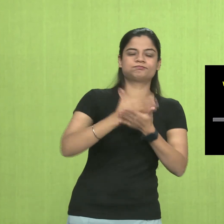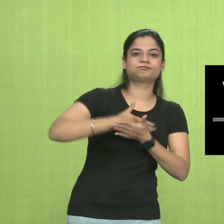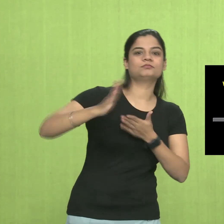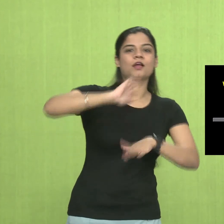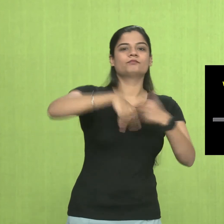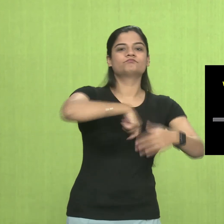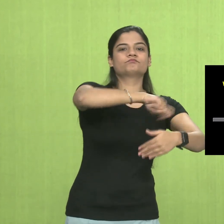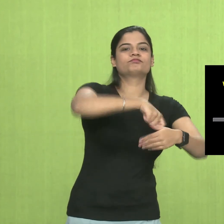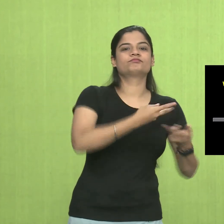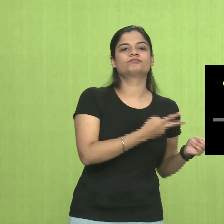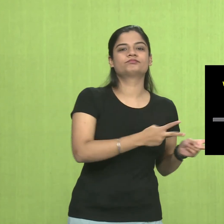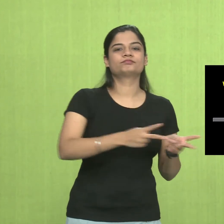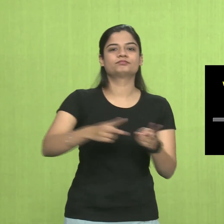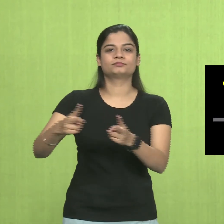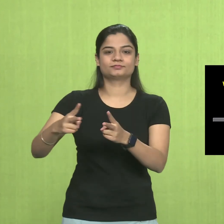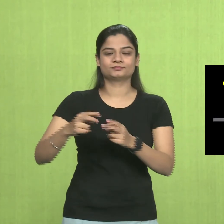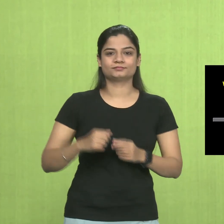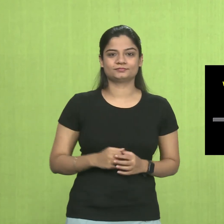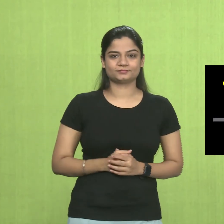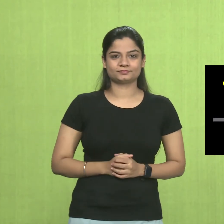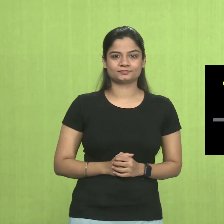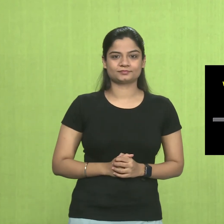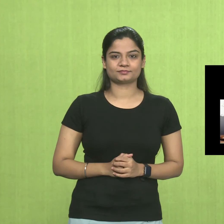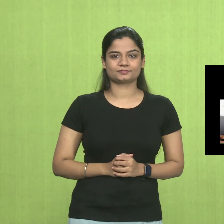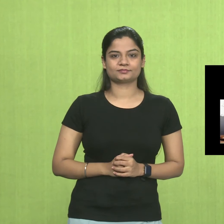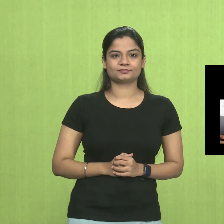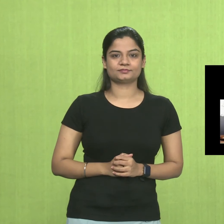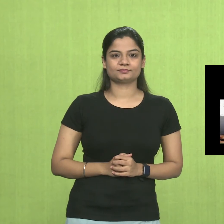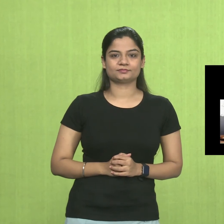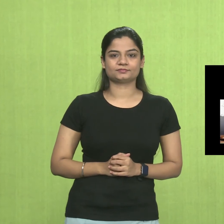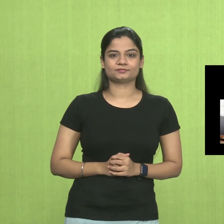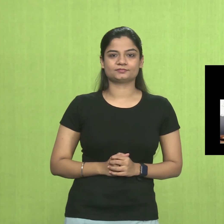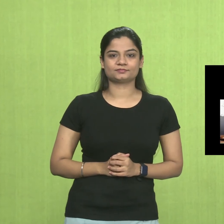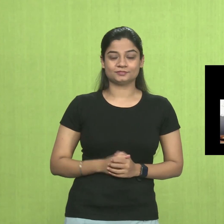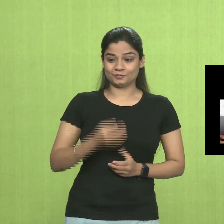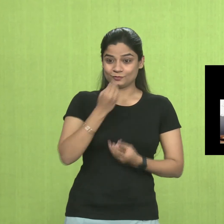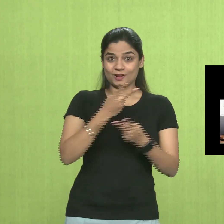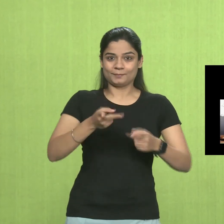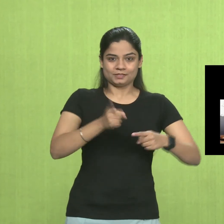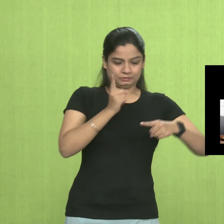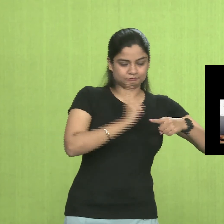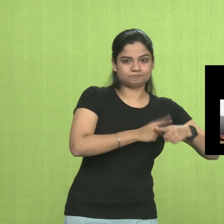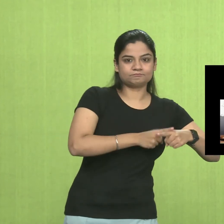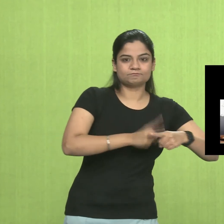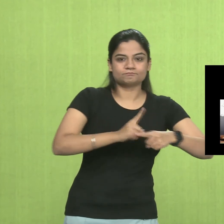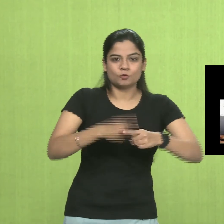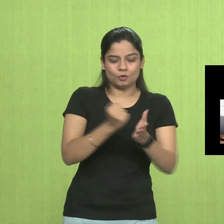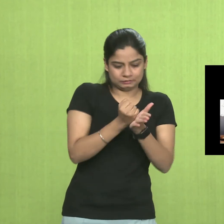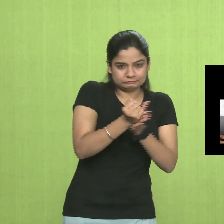to remove all that before cooking. The second thing is cutting the food, using a knife